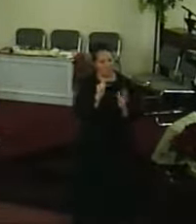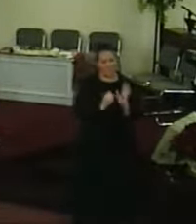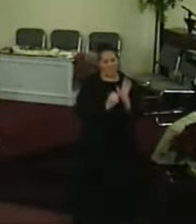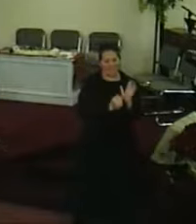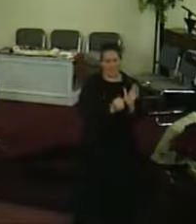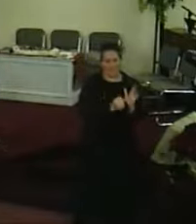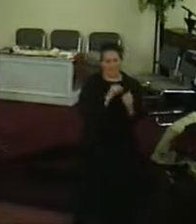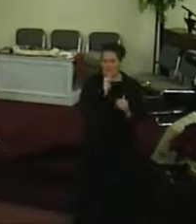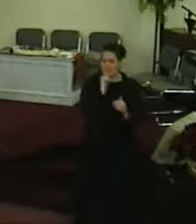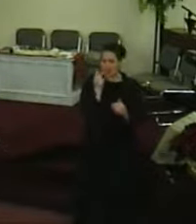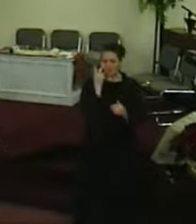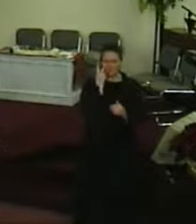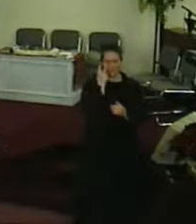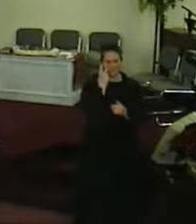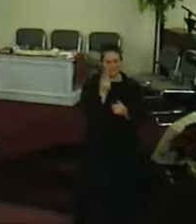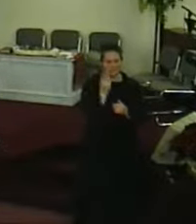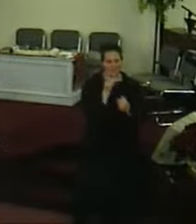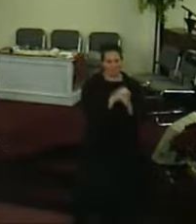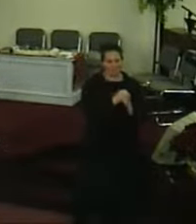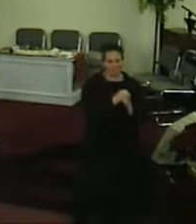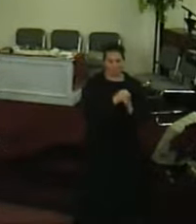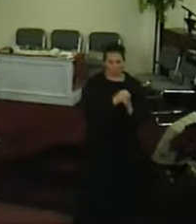Not seen.